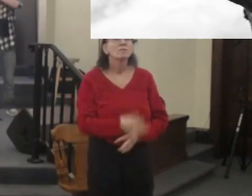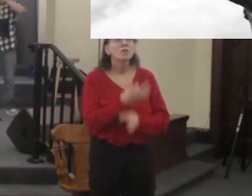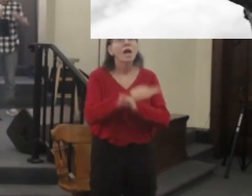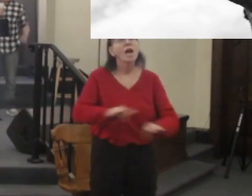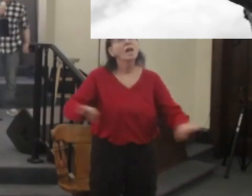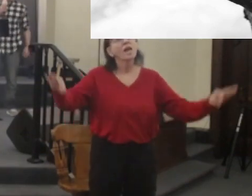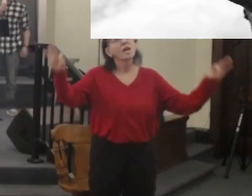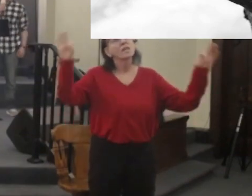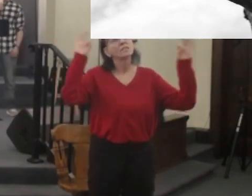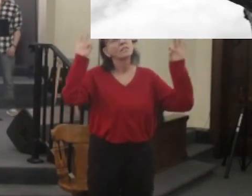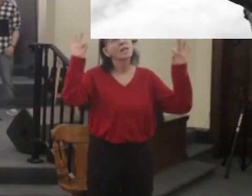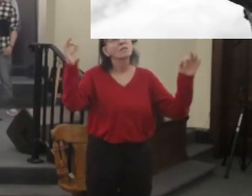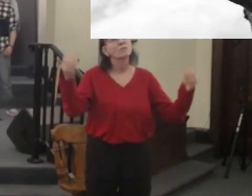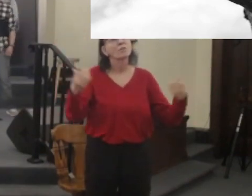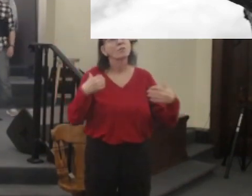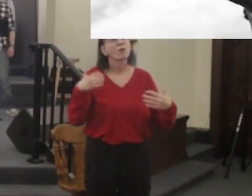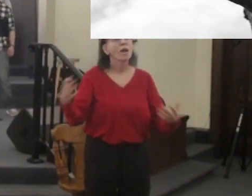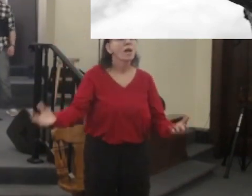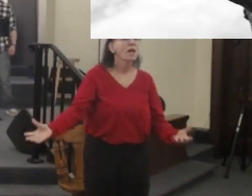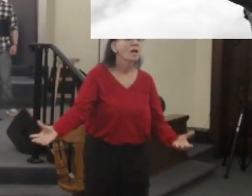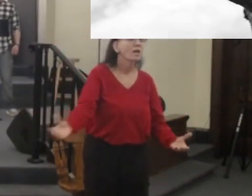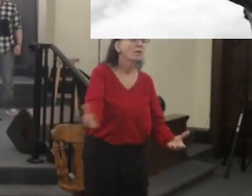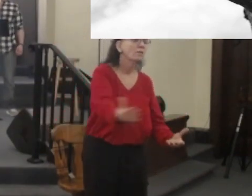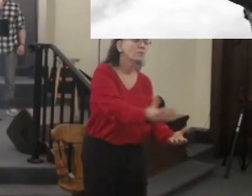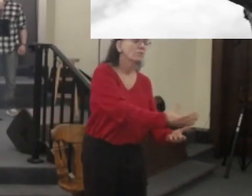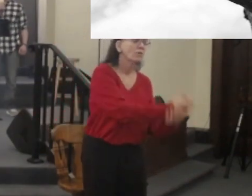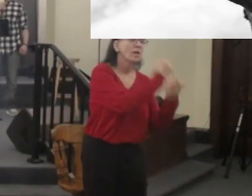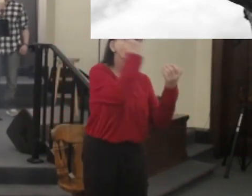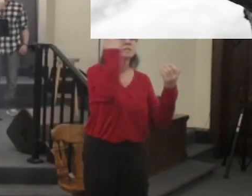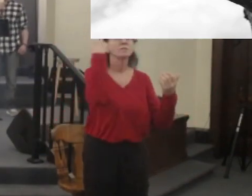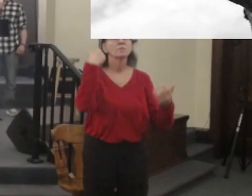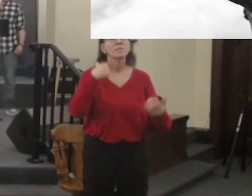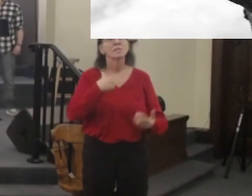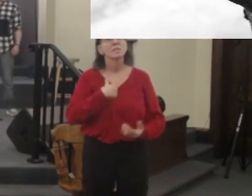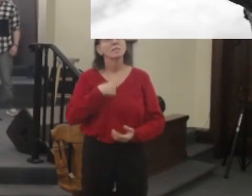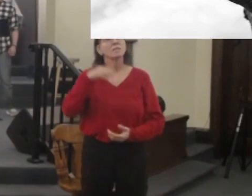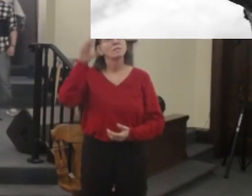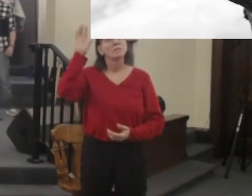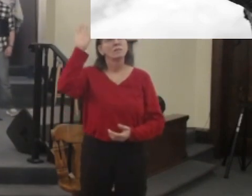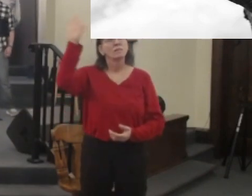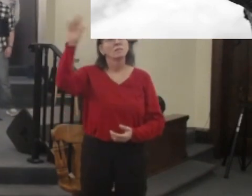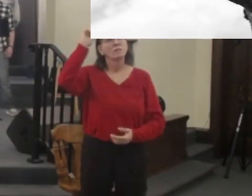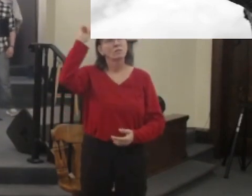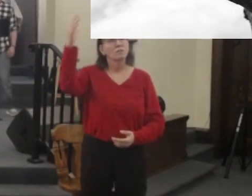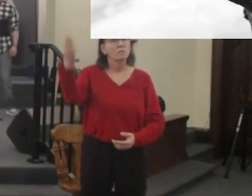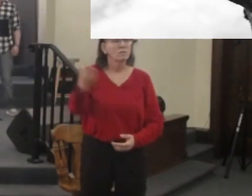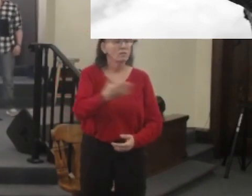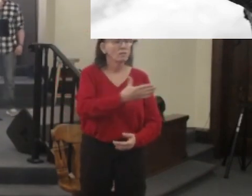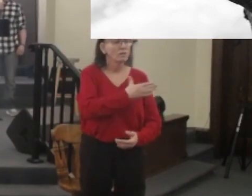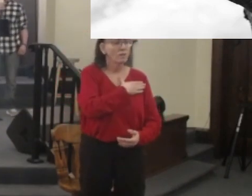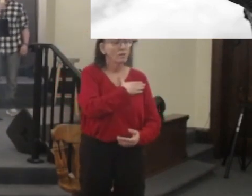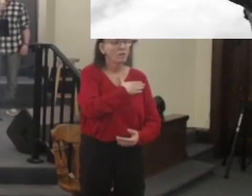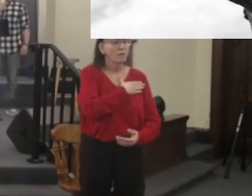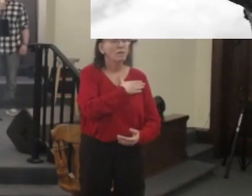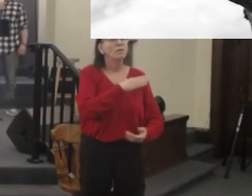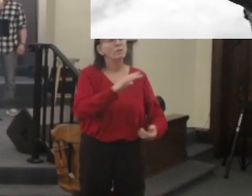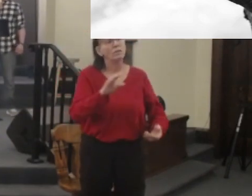Free at last, he has ransomed me. His grace runs deep.